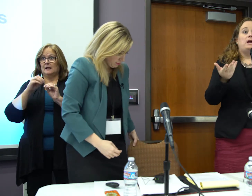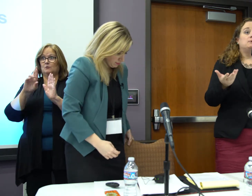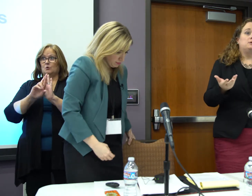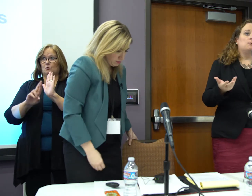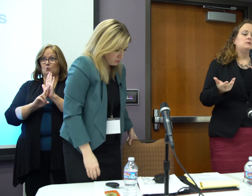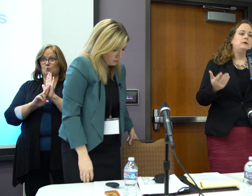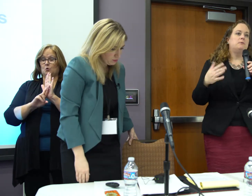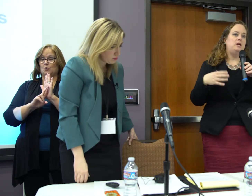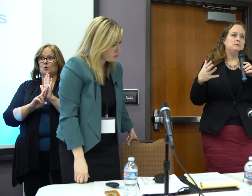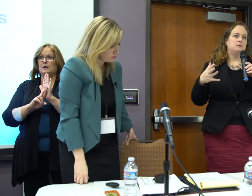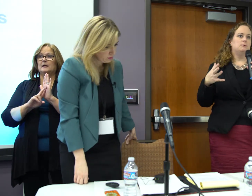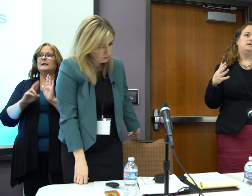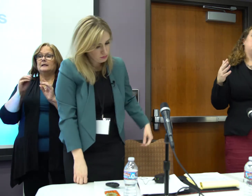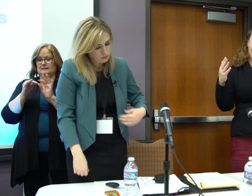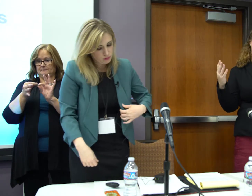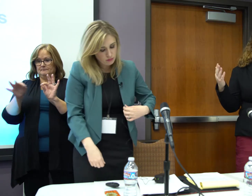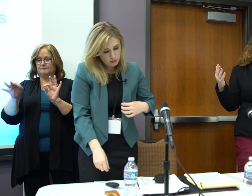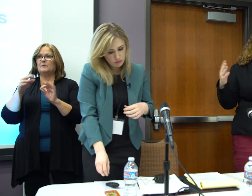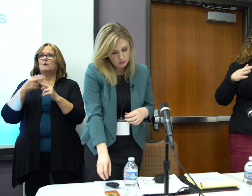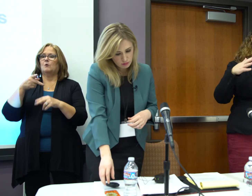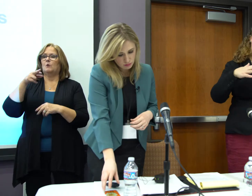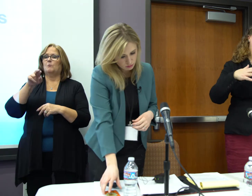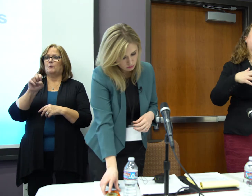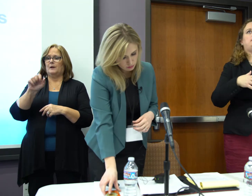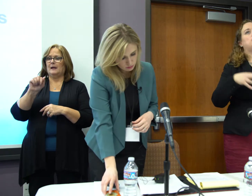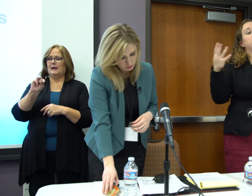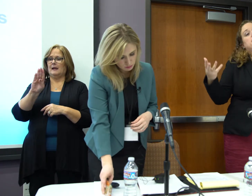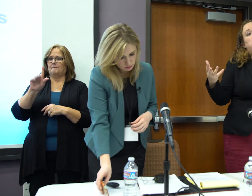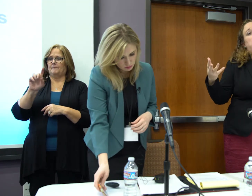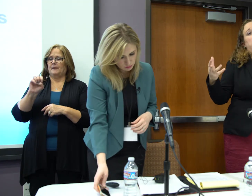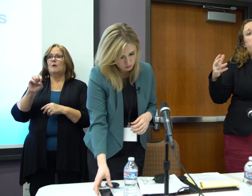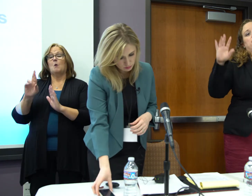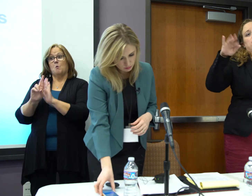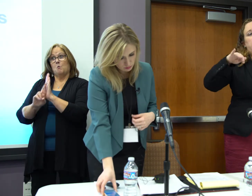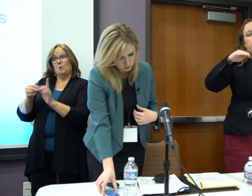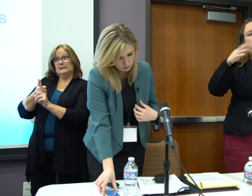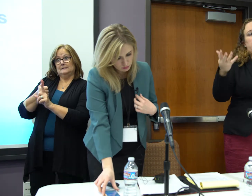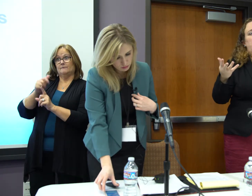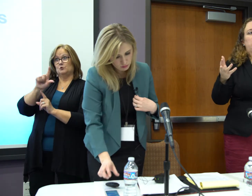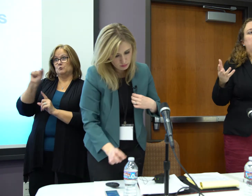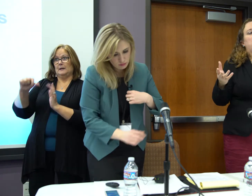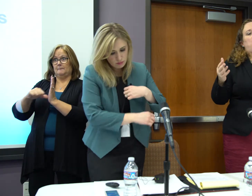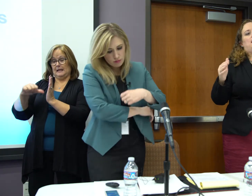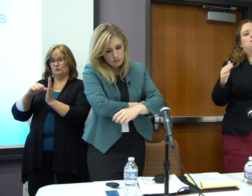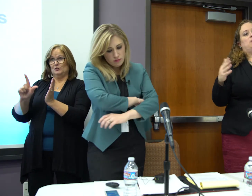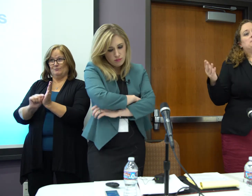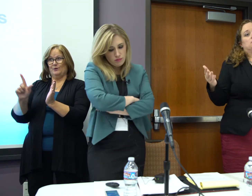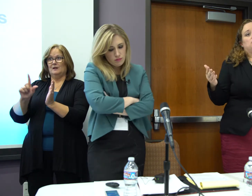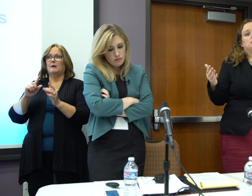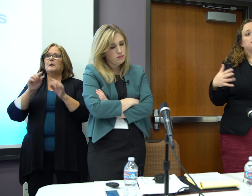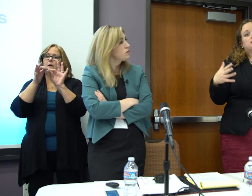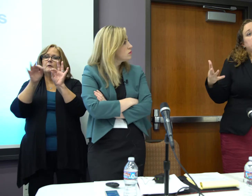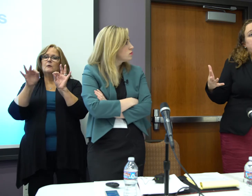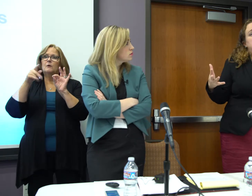the preamble to the rule. So in the preamble to the rule, that's like, the rule itself is maybe 20 pages long when you print it out, and the preamble